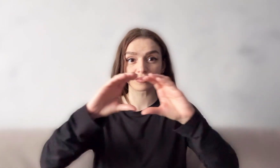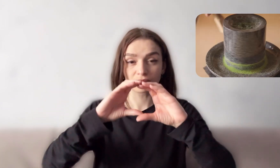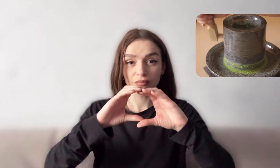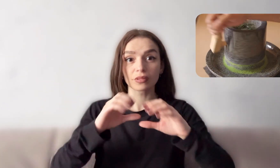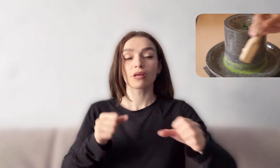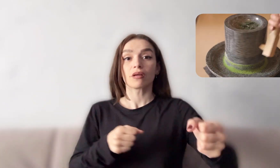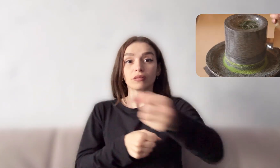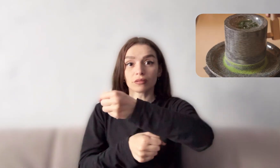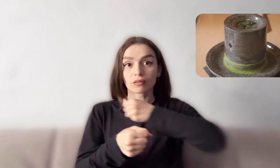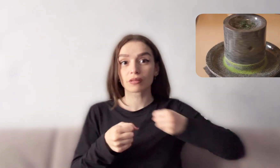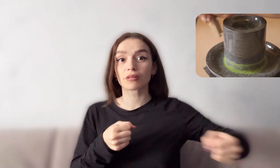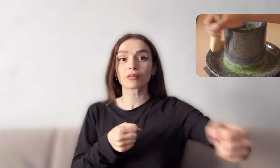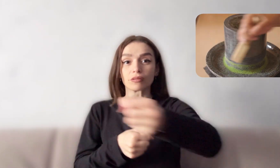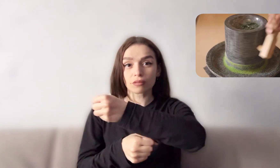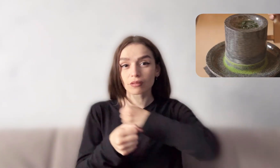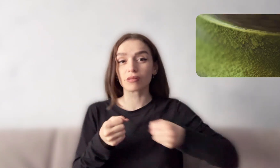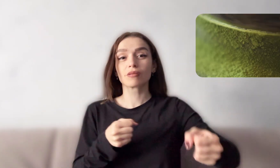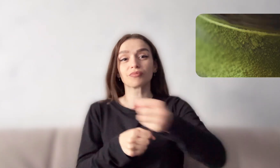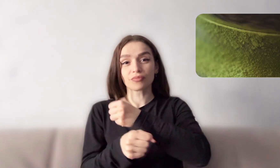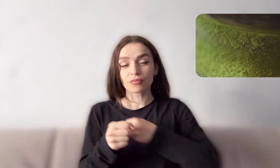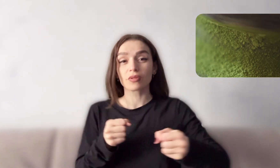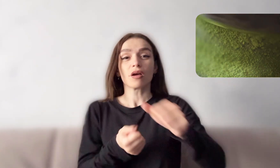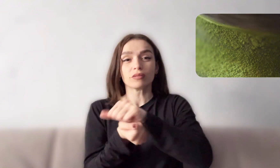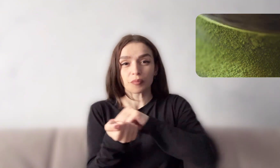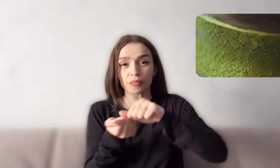Bright green powder from Japan a year.